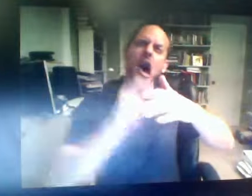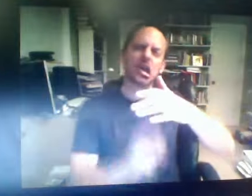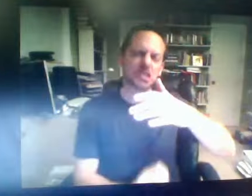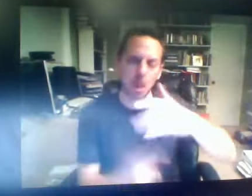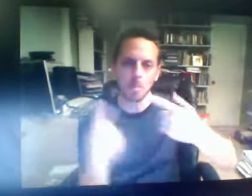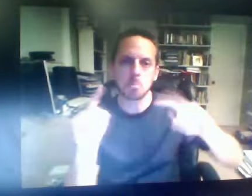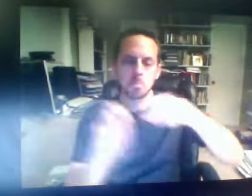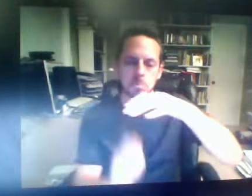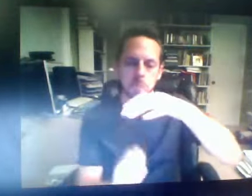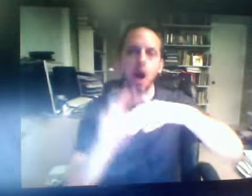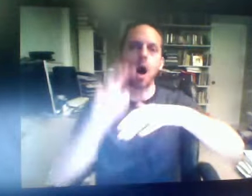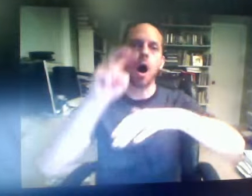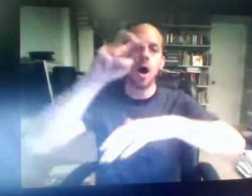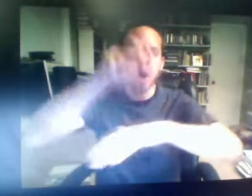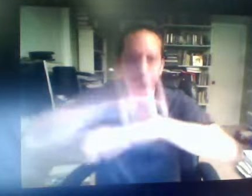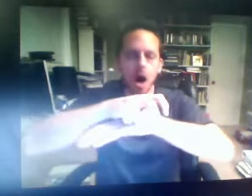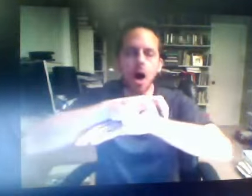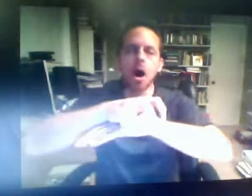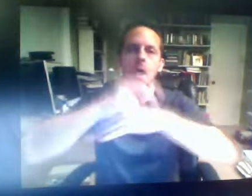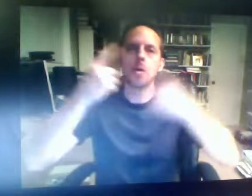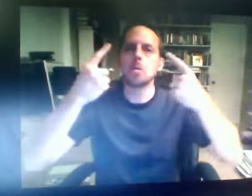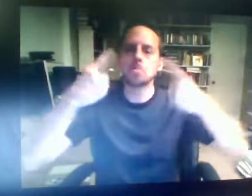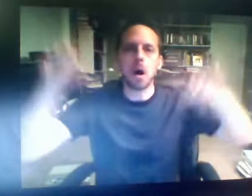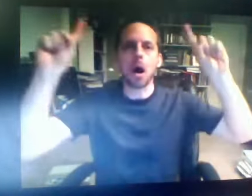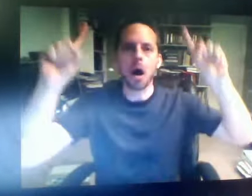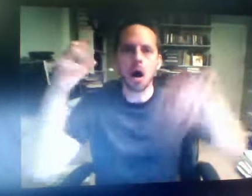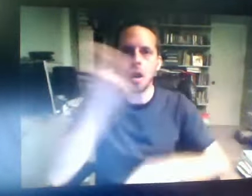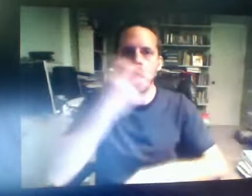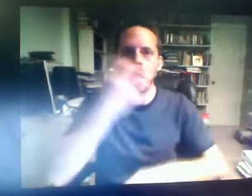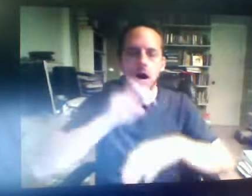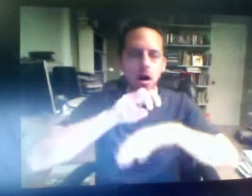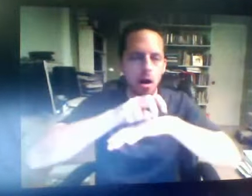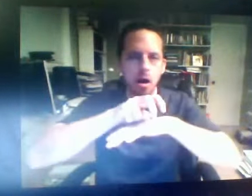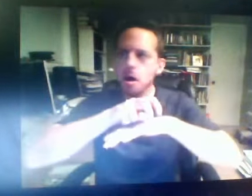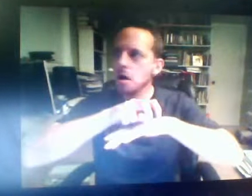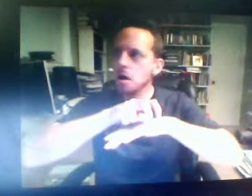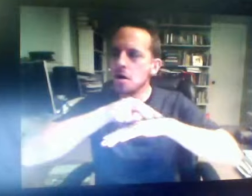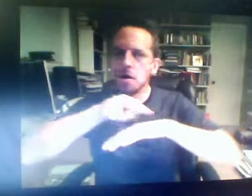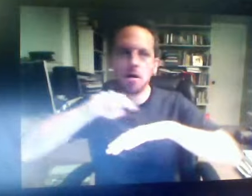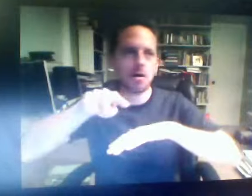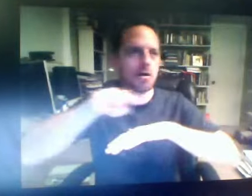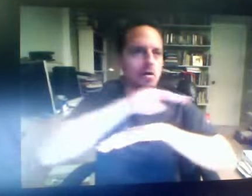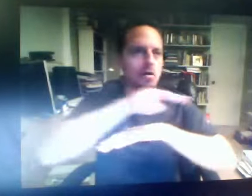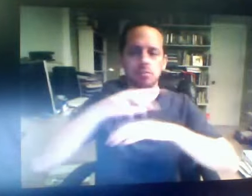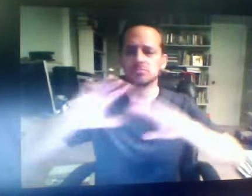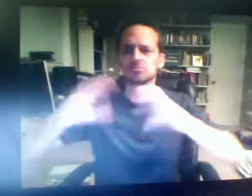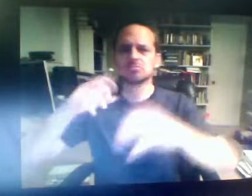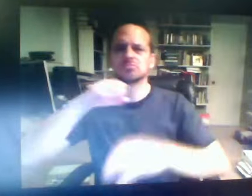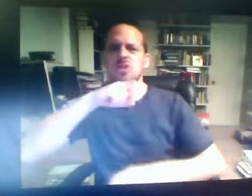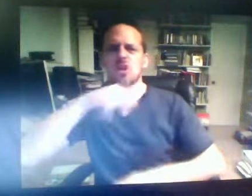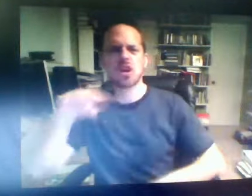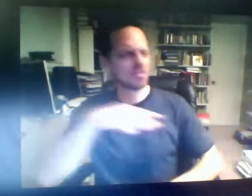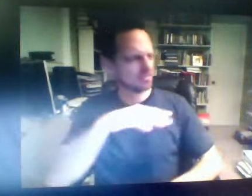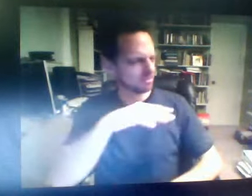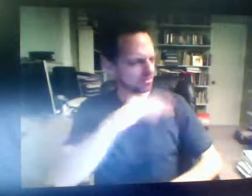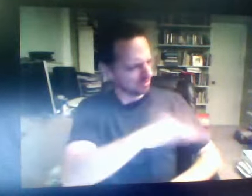He jumps up higher and higher. And then finally he succeeds and gets up out of the hole. So, oof. Okay. And the group frogs.